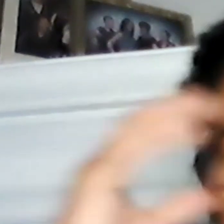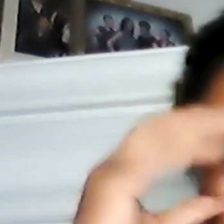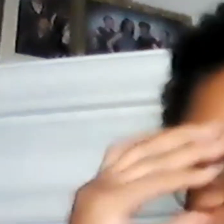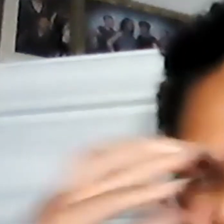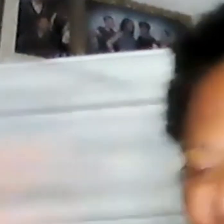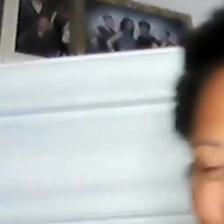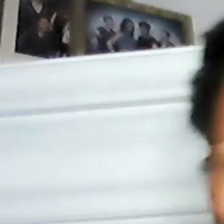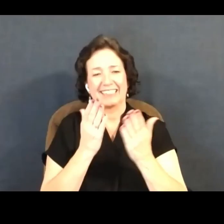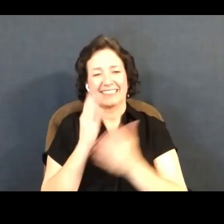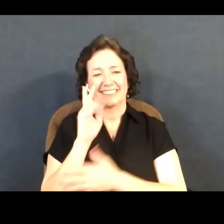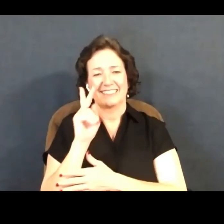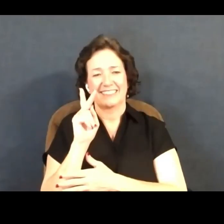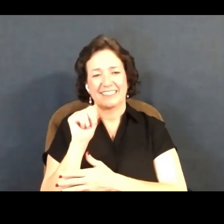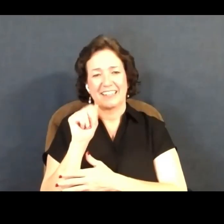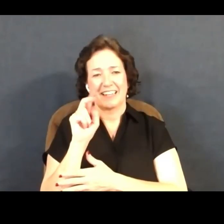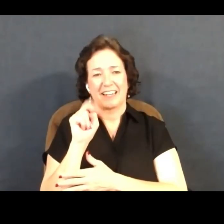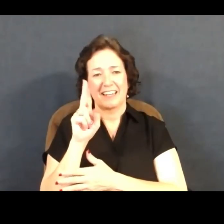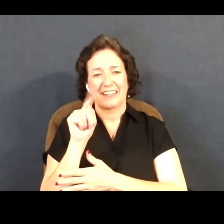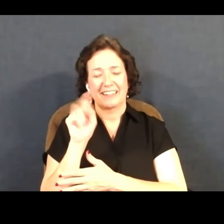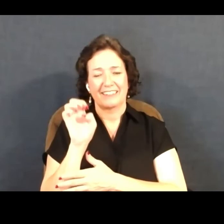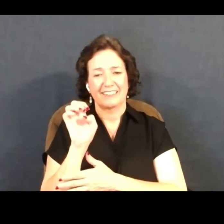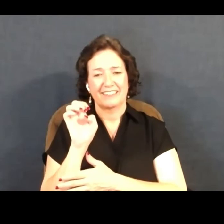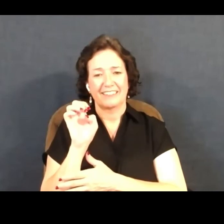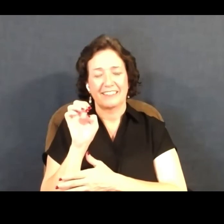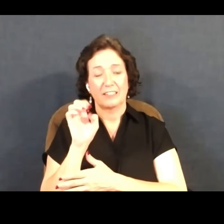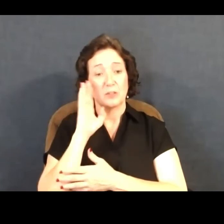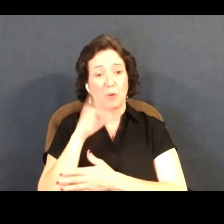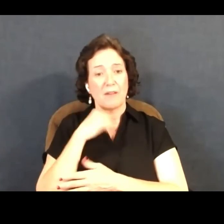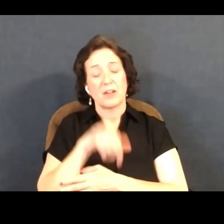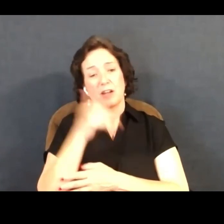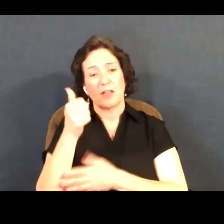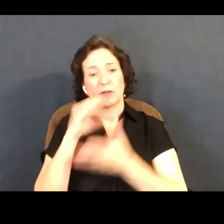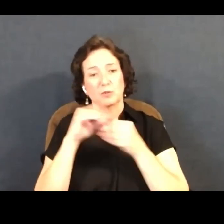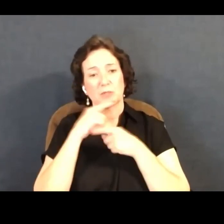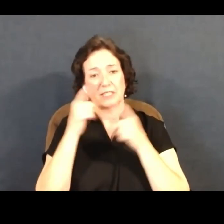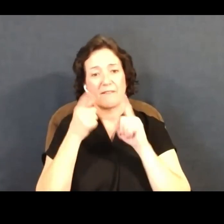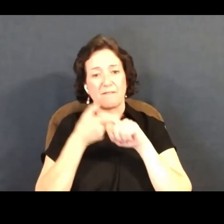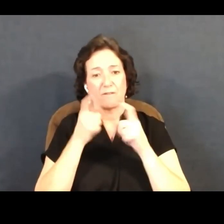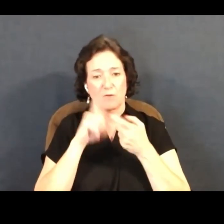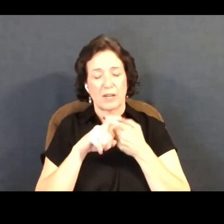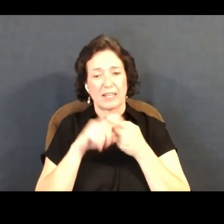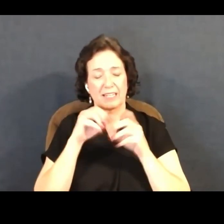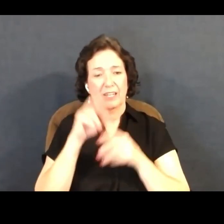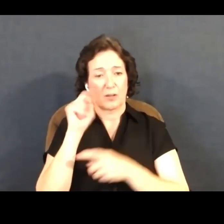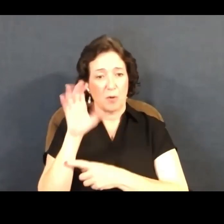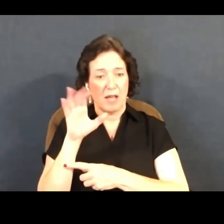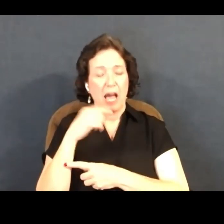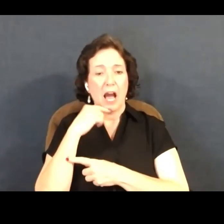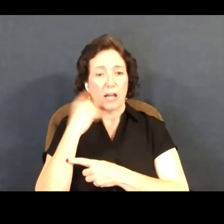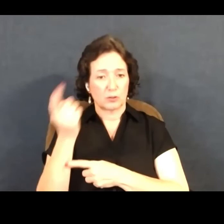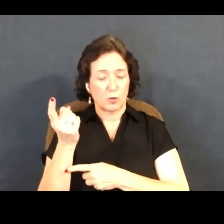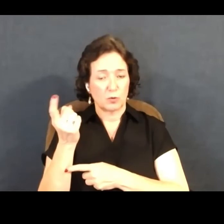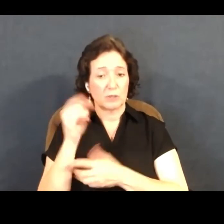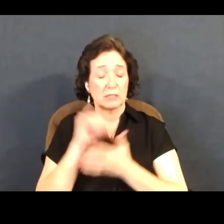you, Kanute. You know, I have another storytelling friend in North Carolina, and I said to her on occasion